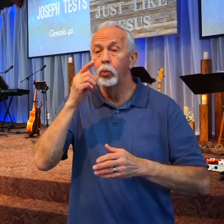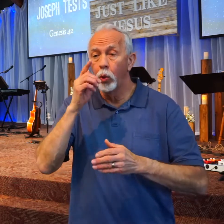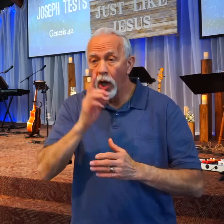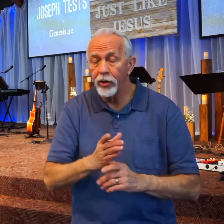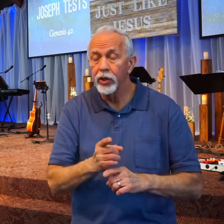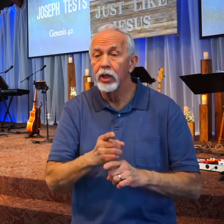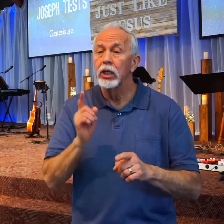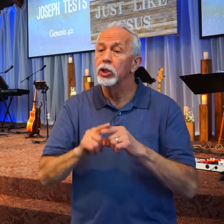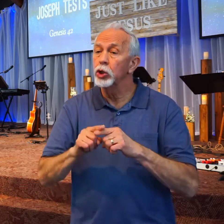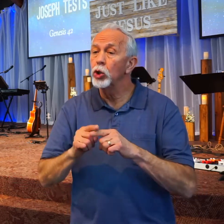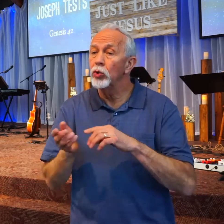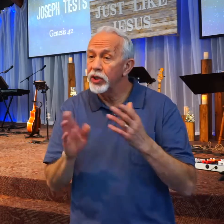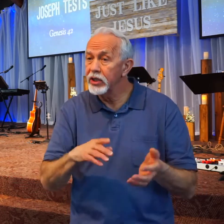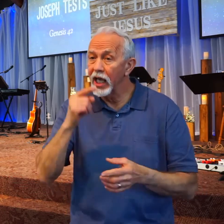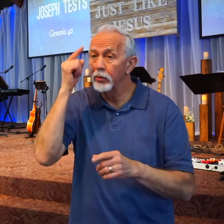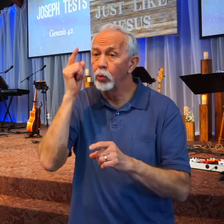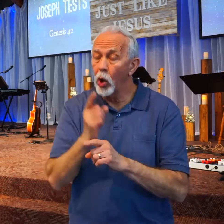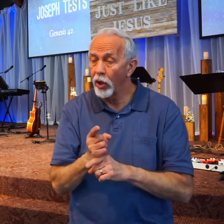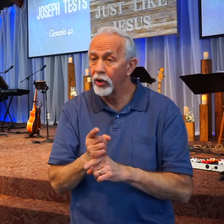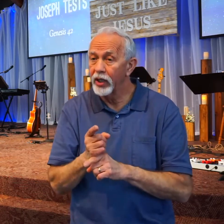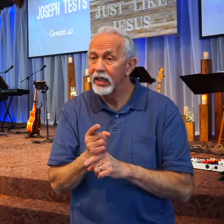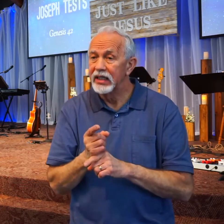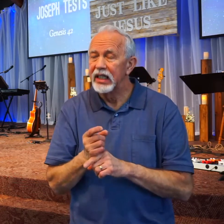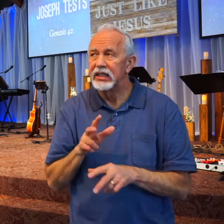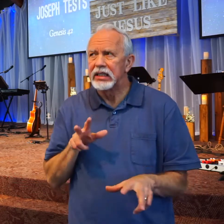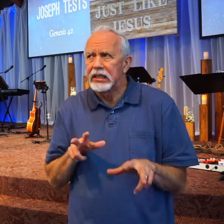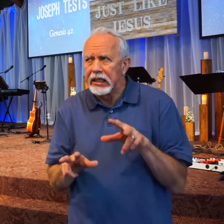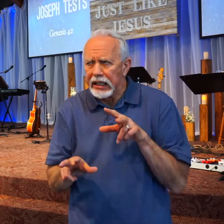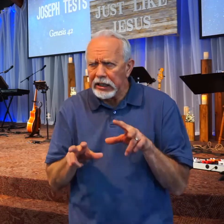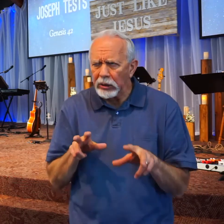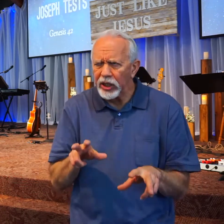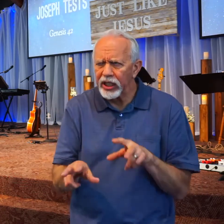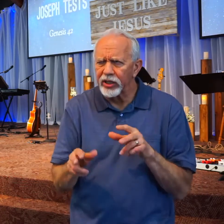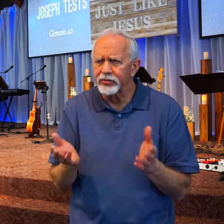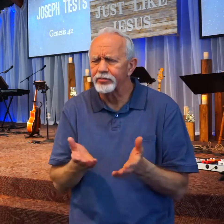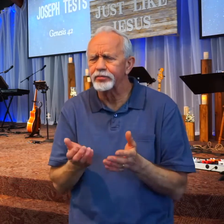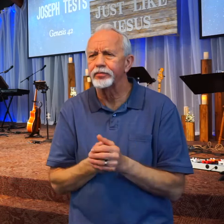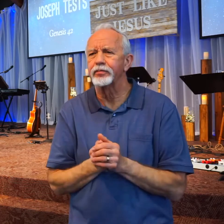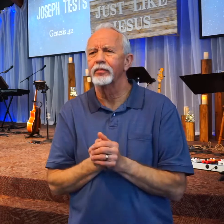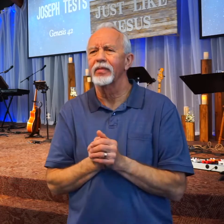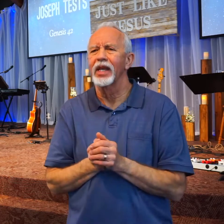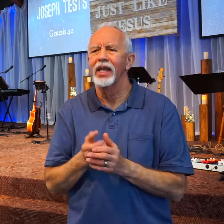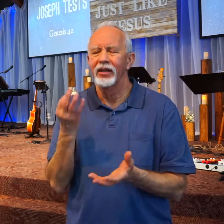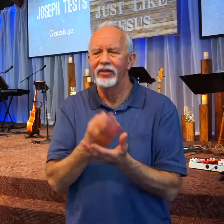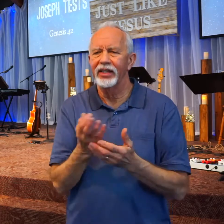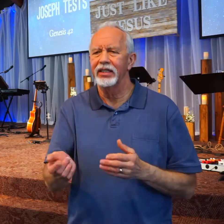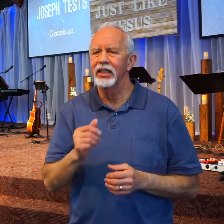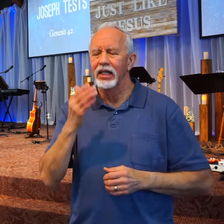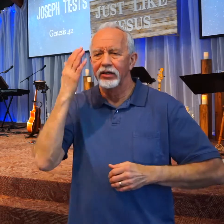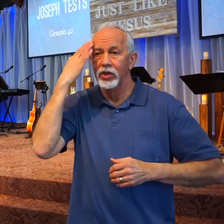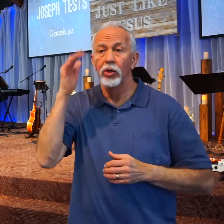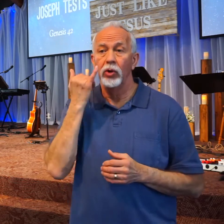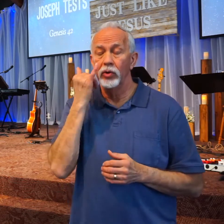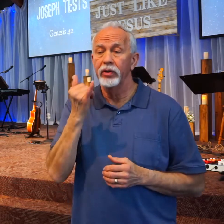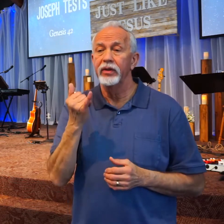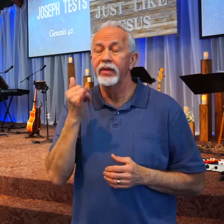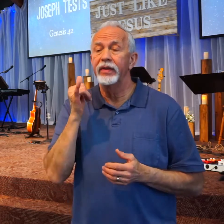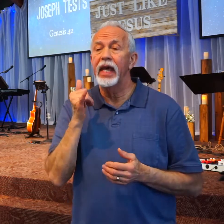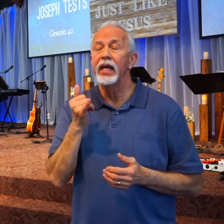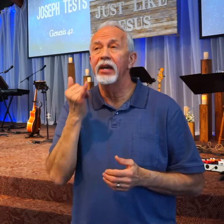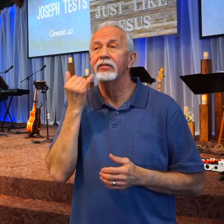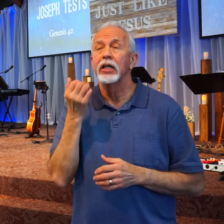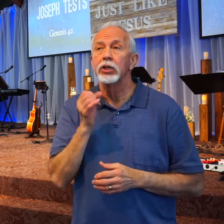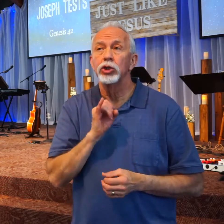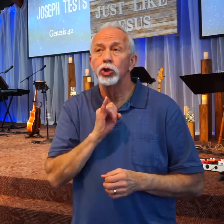brother. And so it gets kind of awkward really fast here. The fact is, they don't really know if Joseph is dead